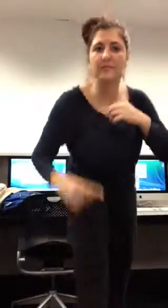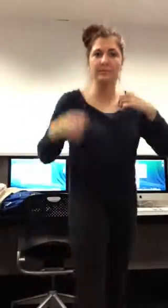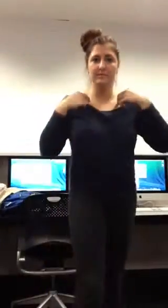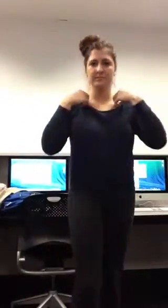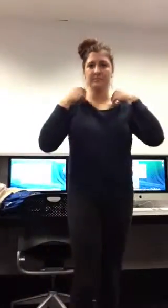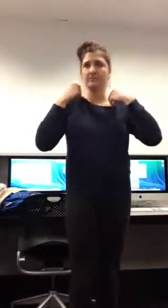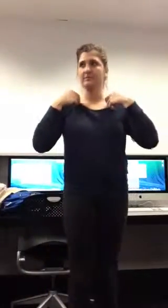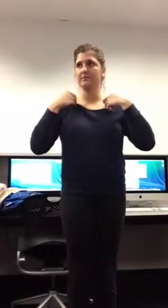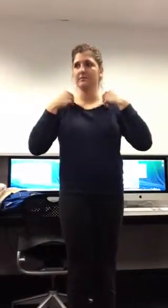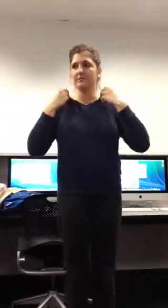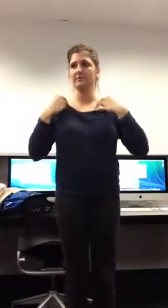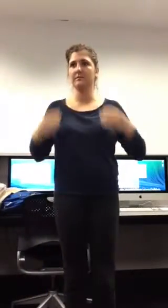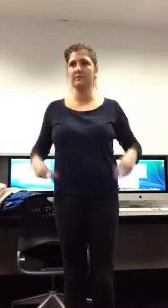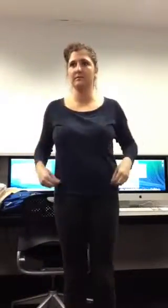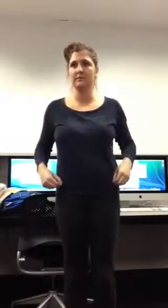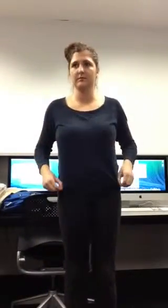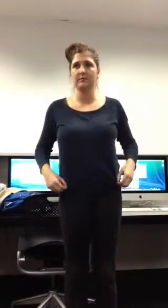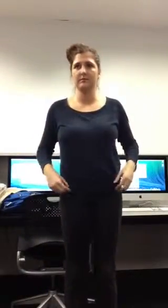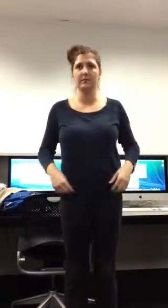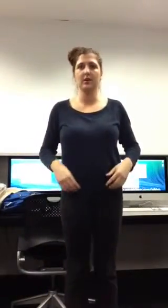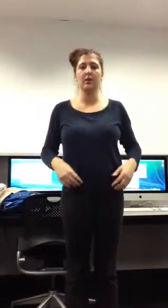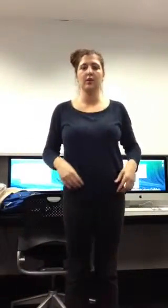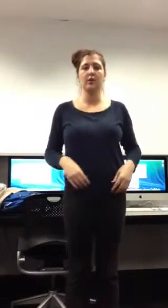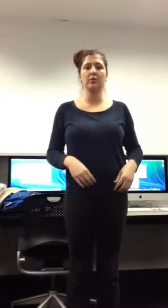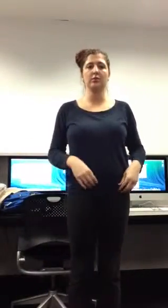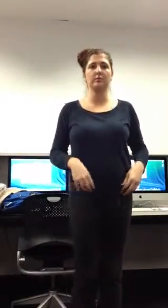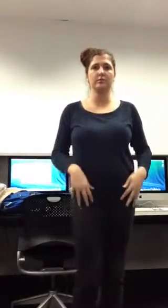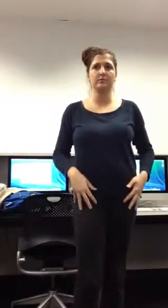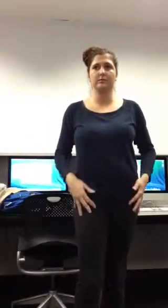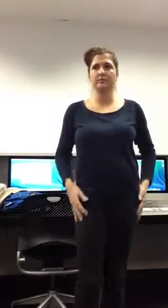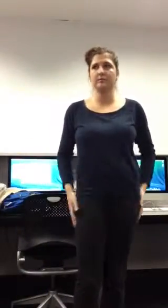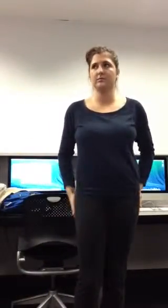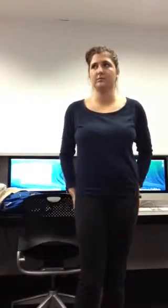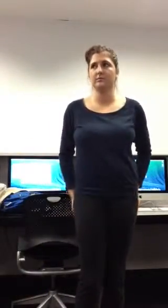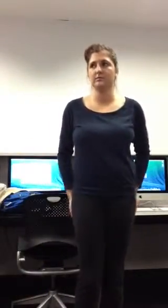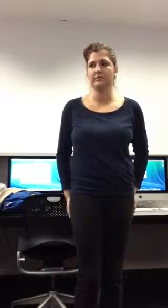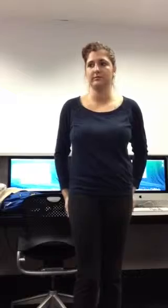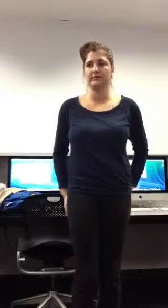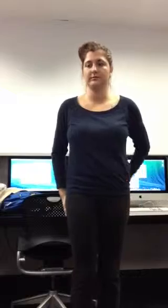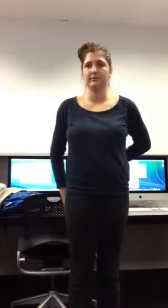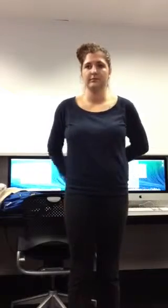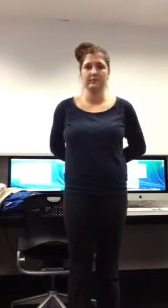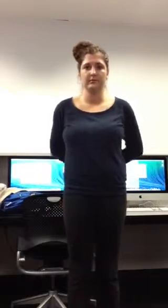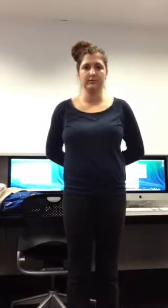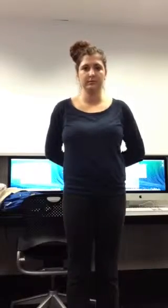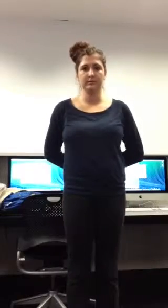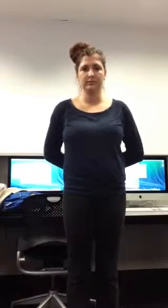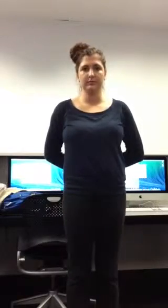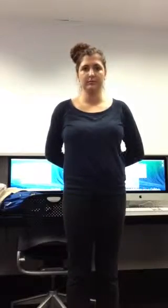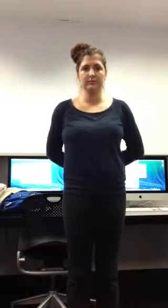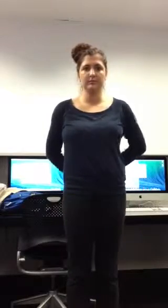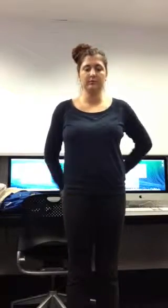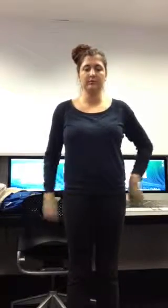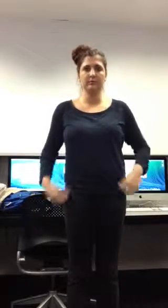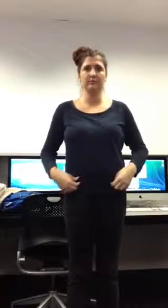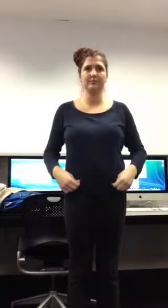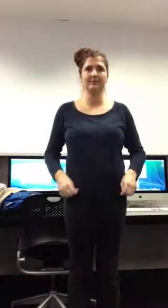Yeah. Oh, goals. I'll try. Yeah. I'll just make pretty faces at you. Correct, and I just didn't know what it was. Yes.